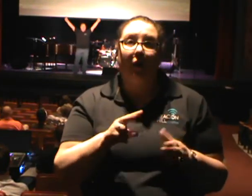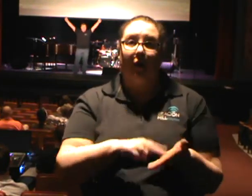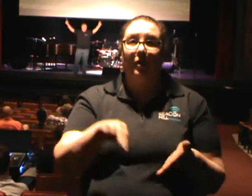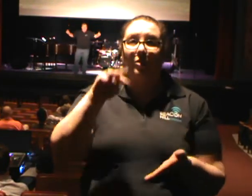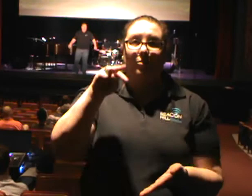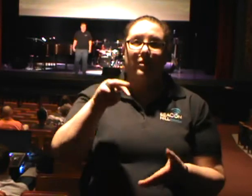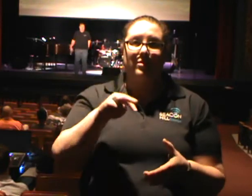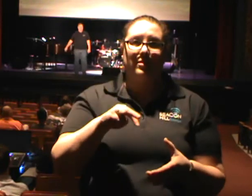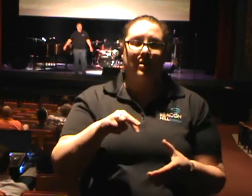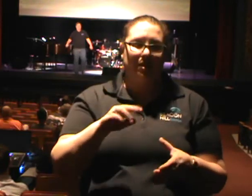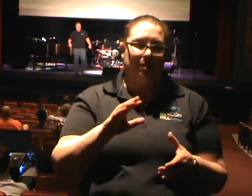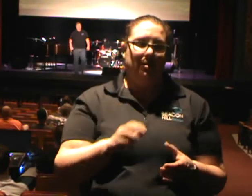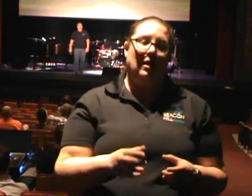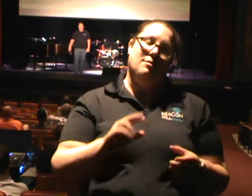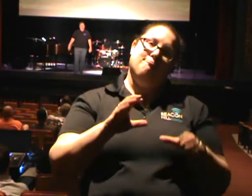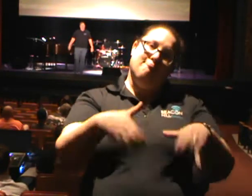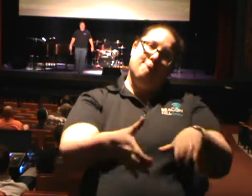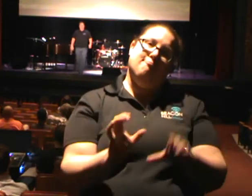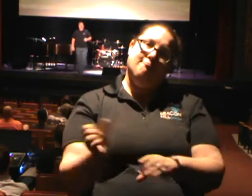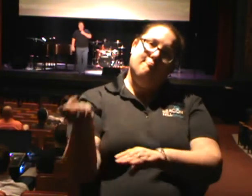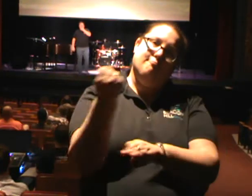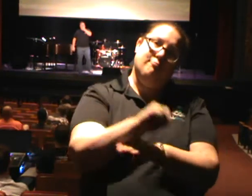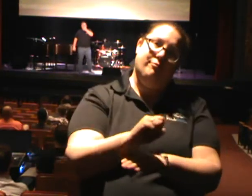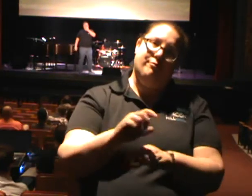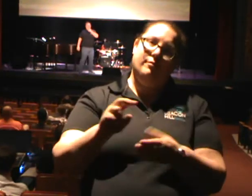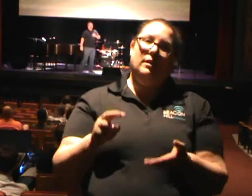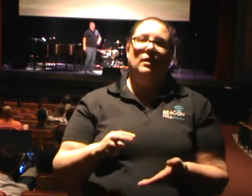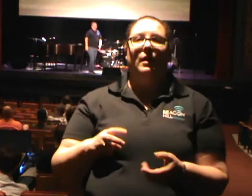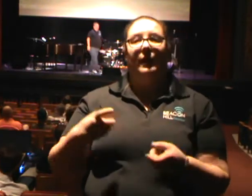he raised it for us.